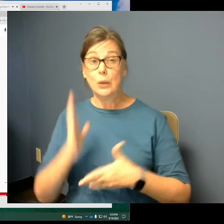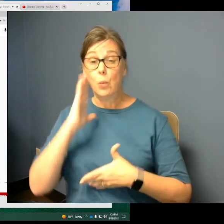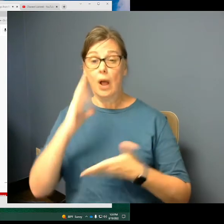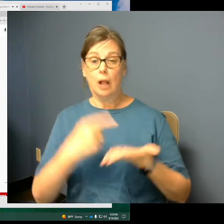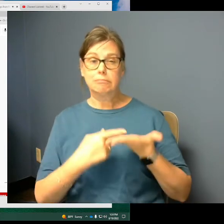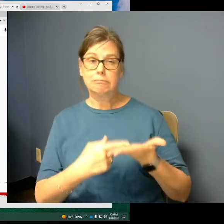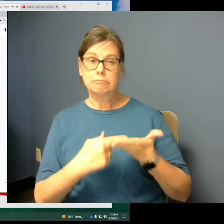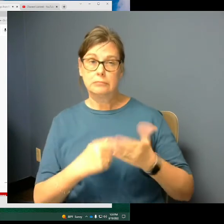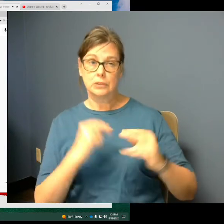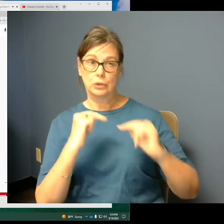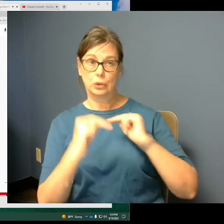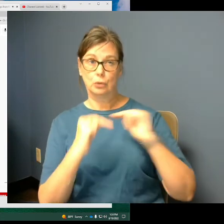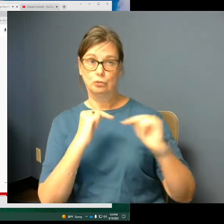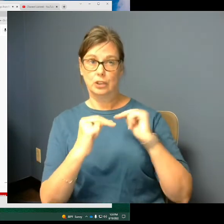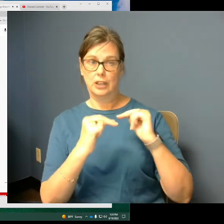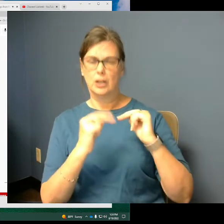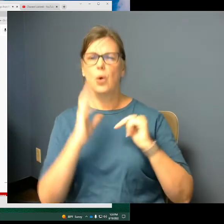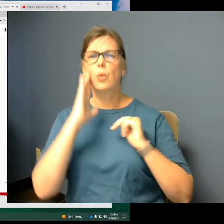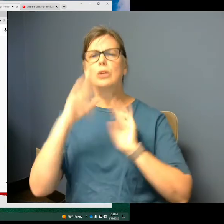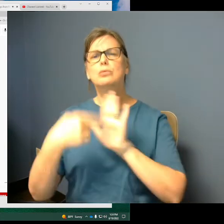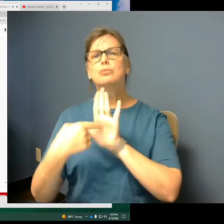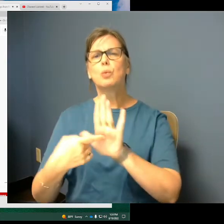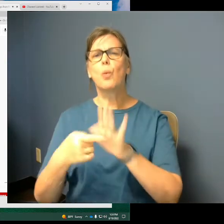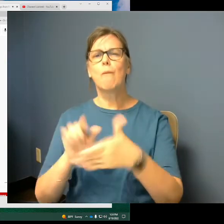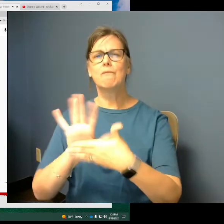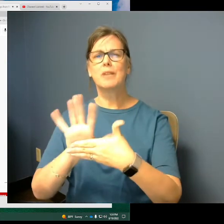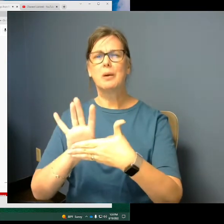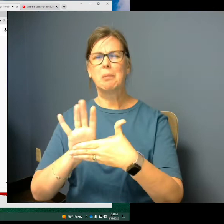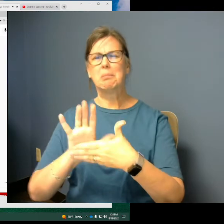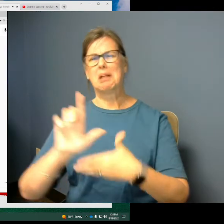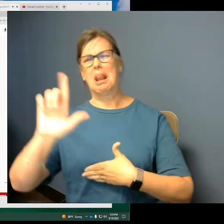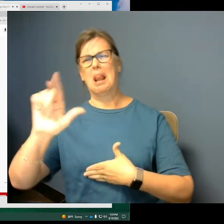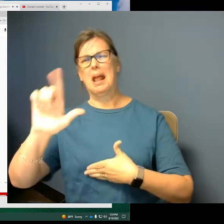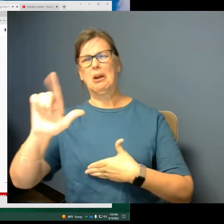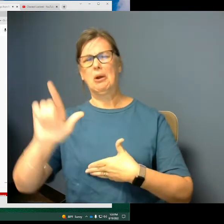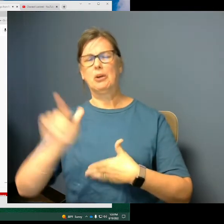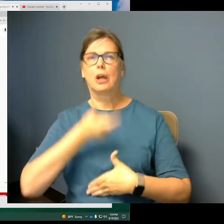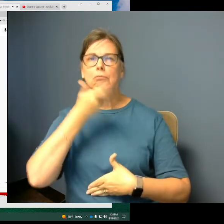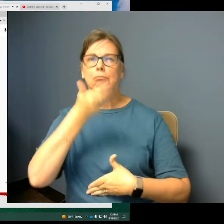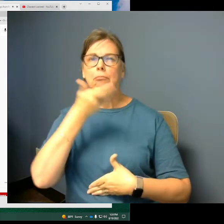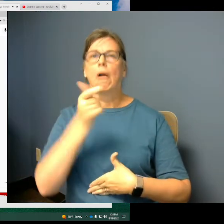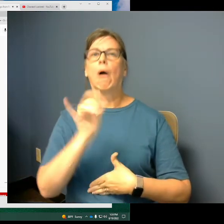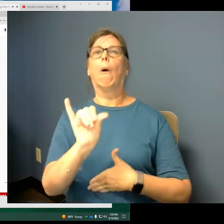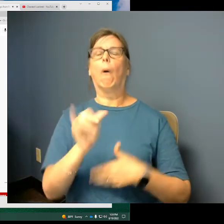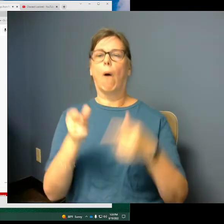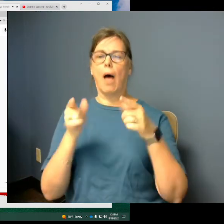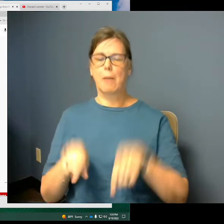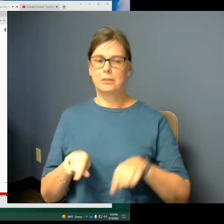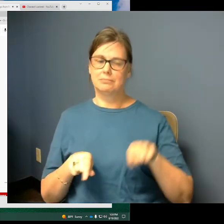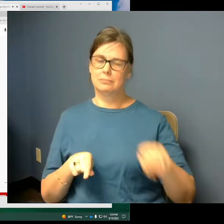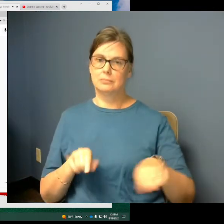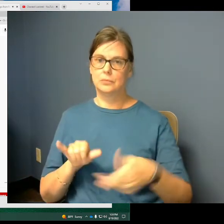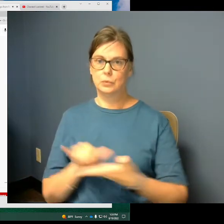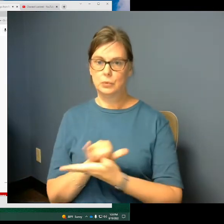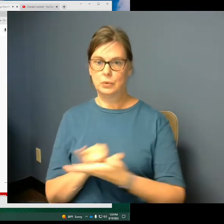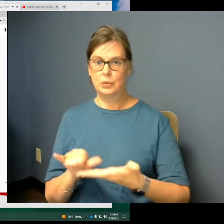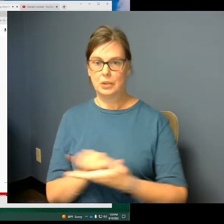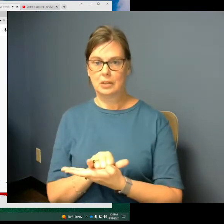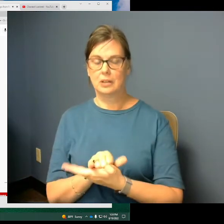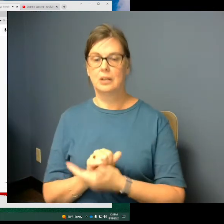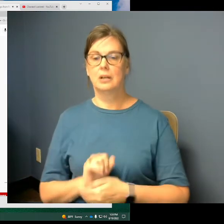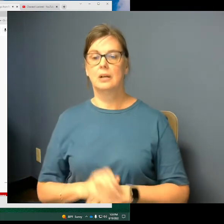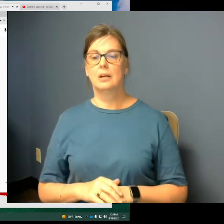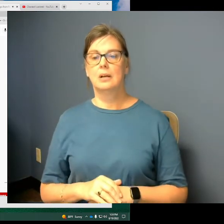this way. You're going to watch that film later. But my point is that this